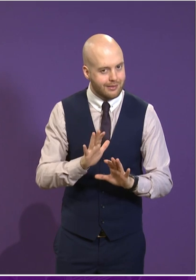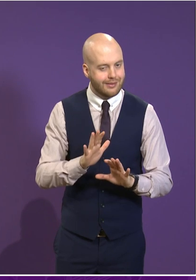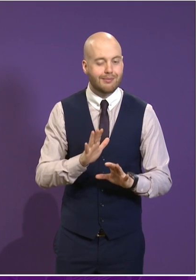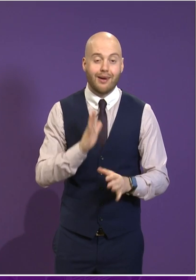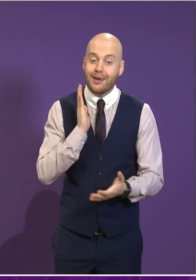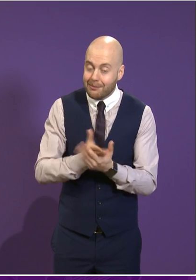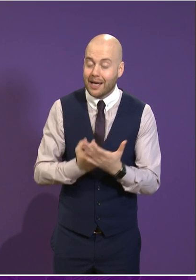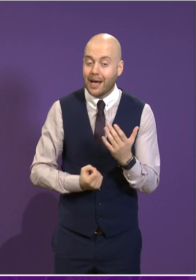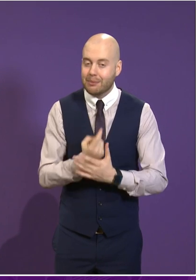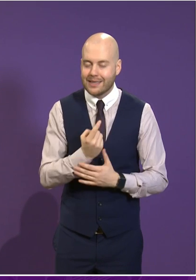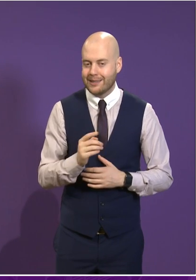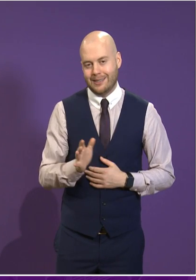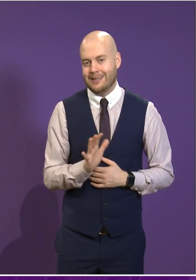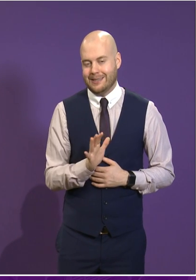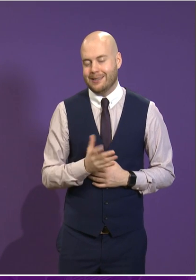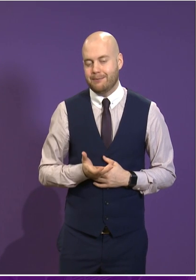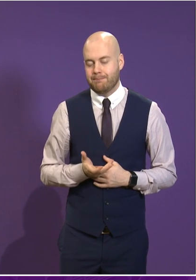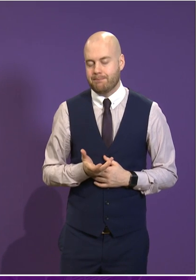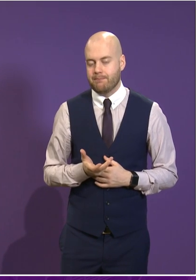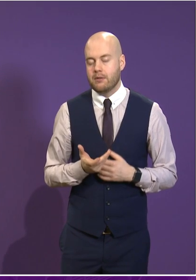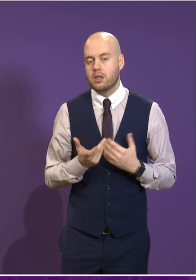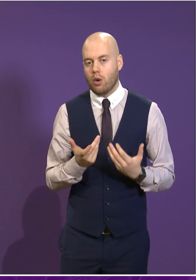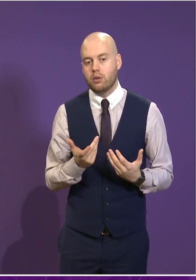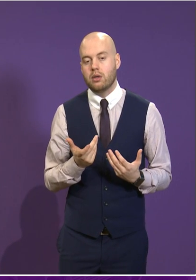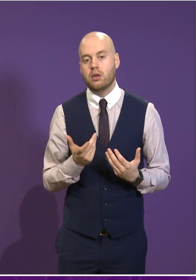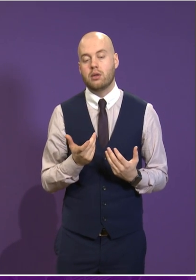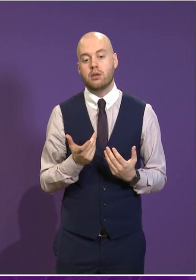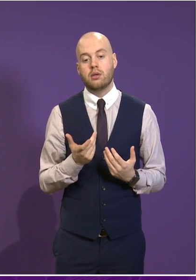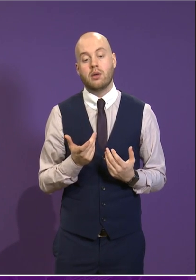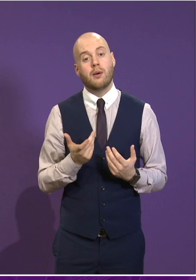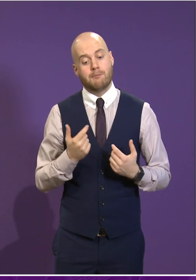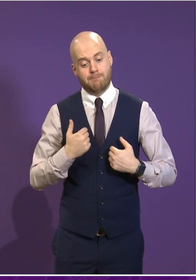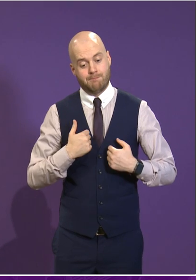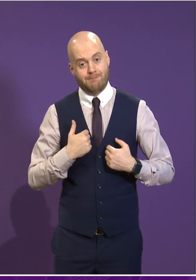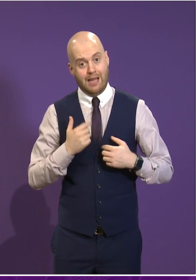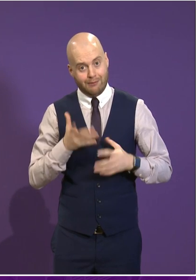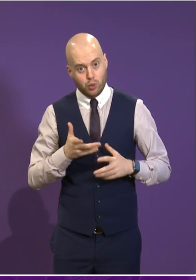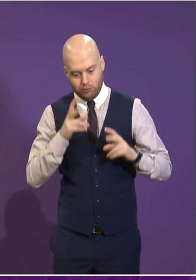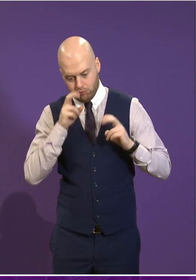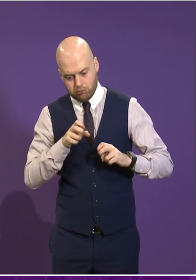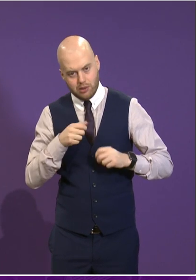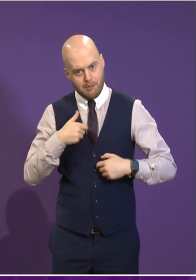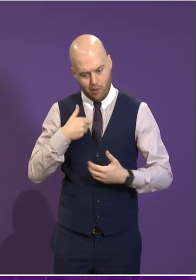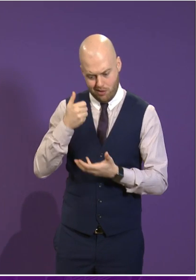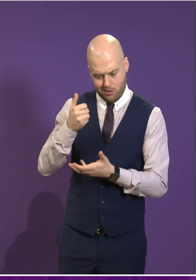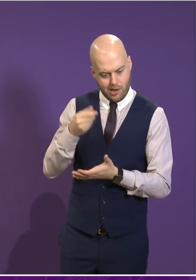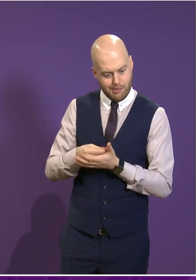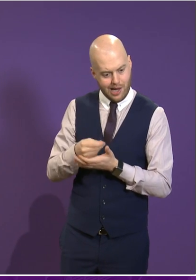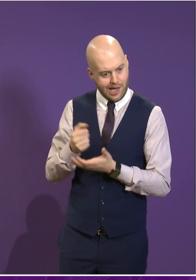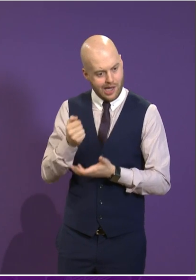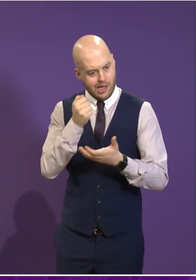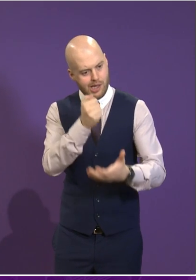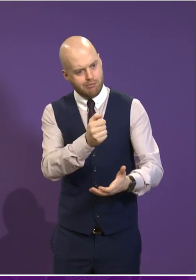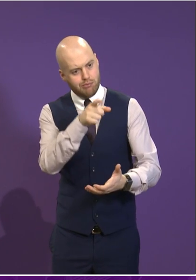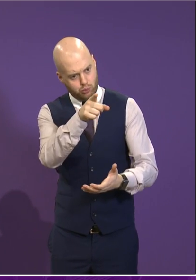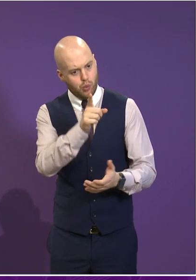all of it. It's, you know, it goes for all students, but in looking at what pot of money they have to support disabled students, they should be